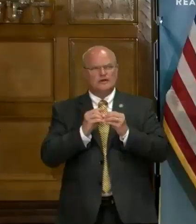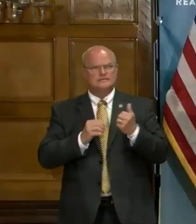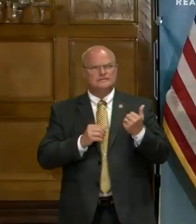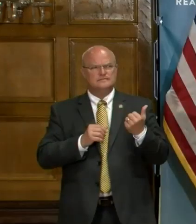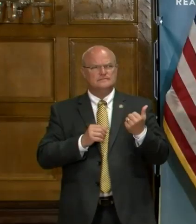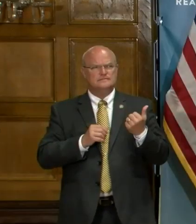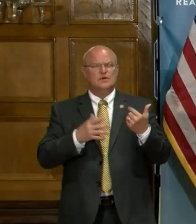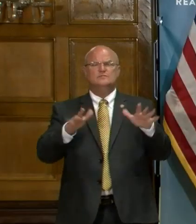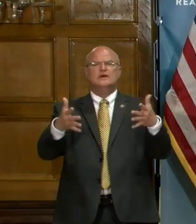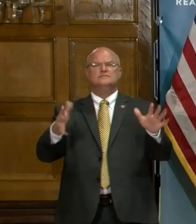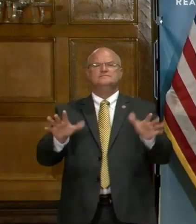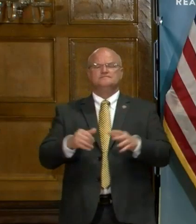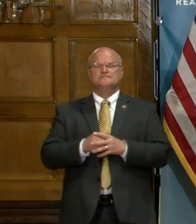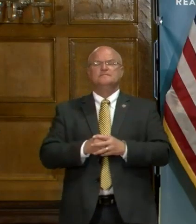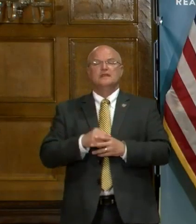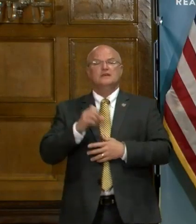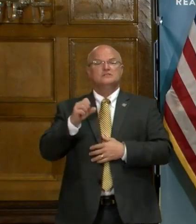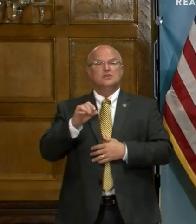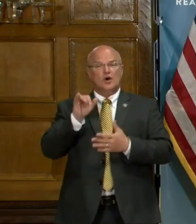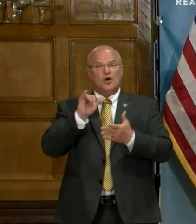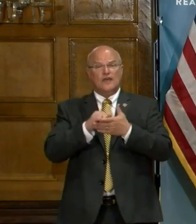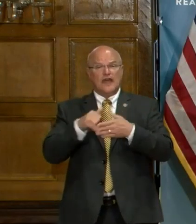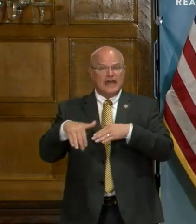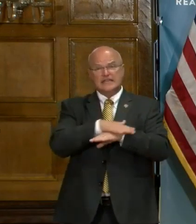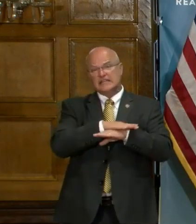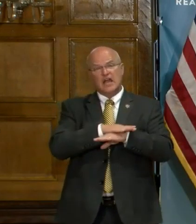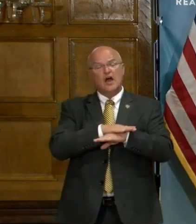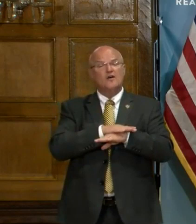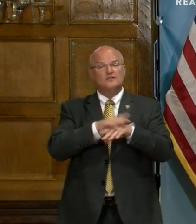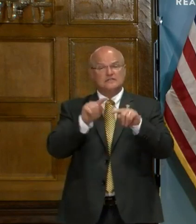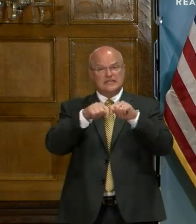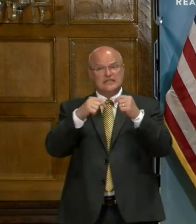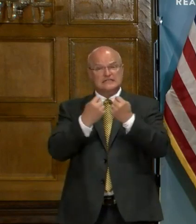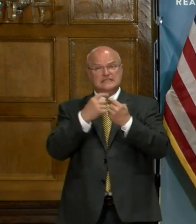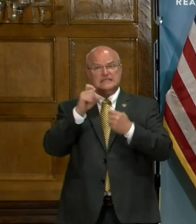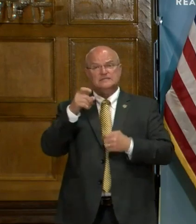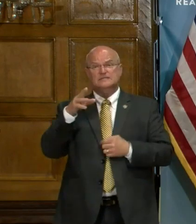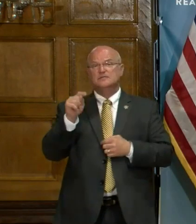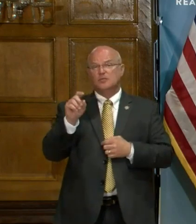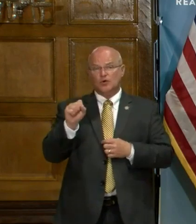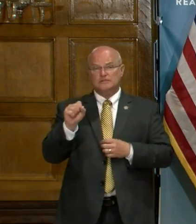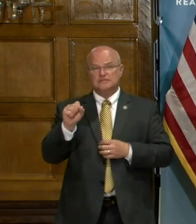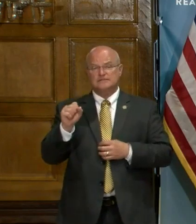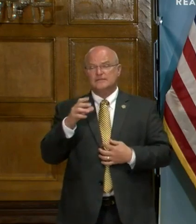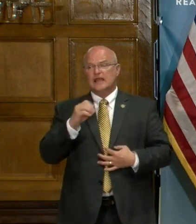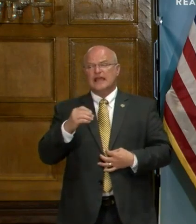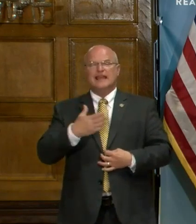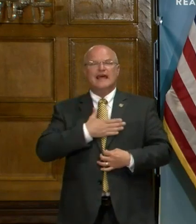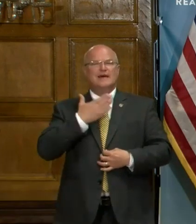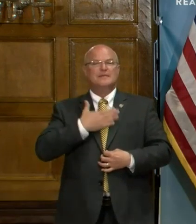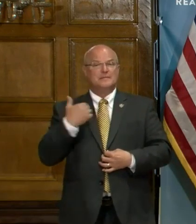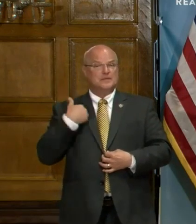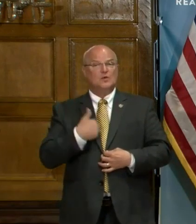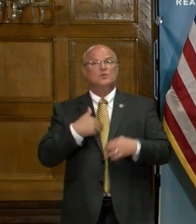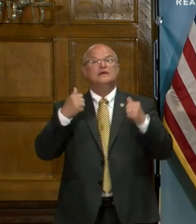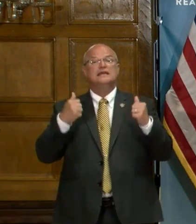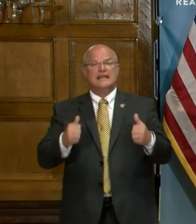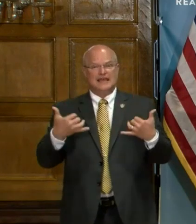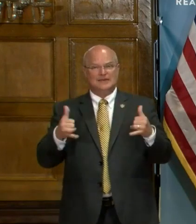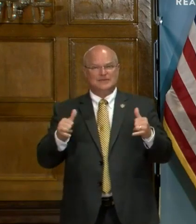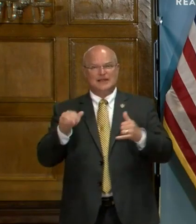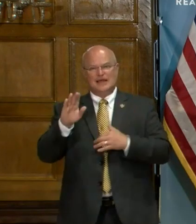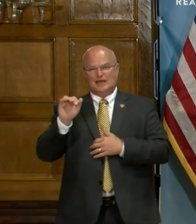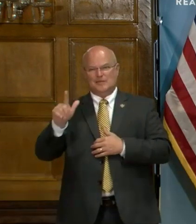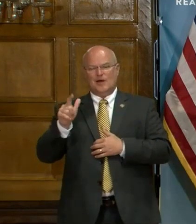this. No, I think that's all. And so that covers team sports, and I'm delighted that we can play some